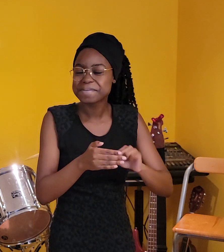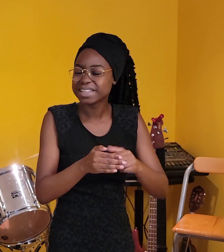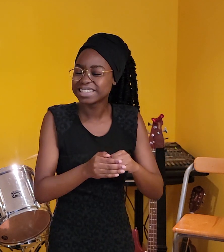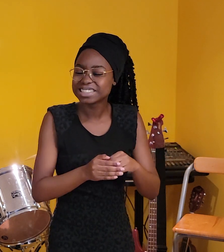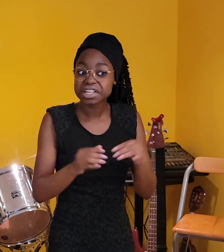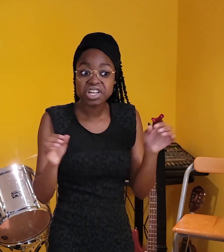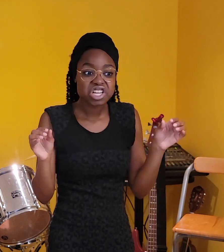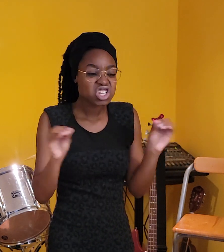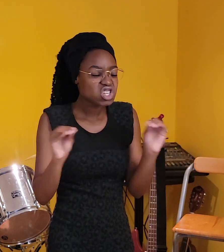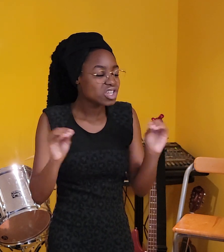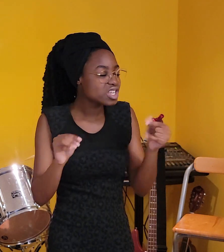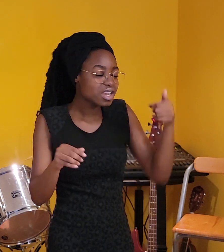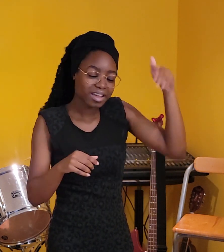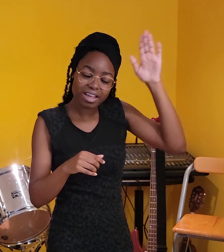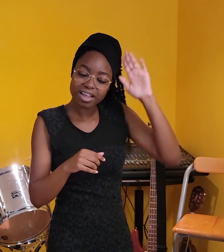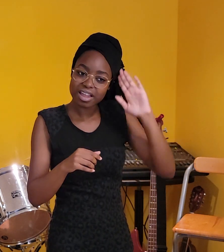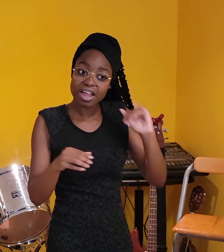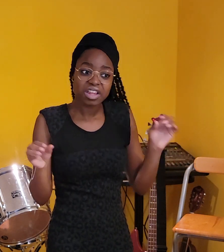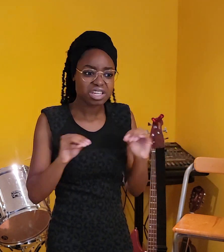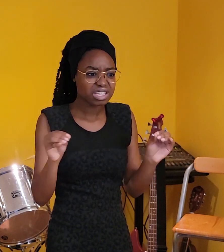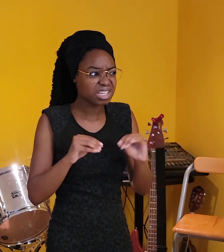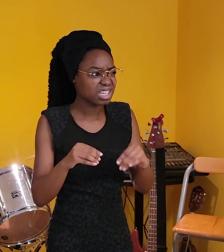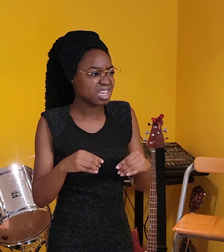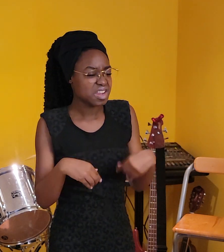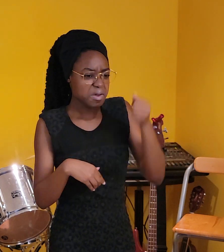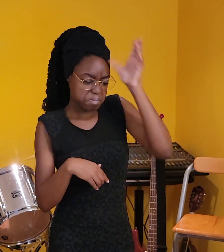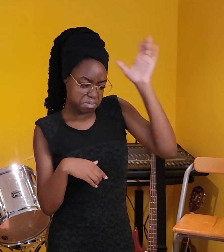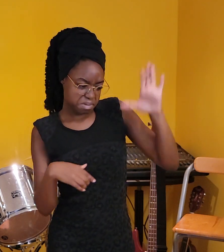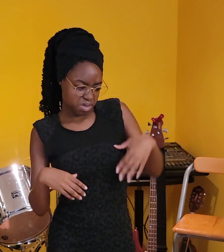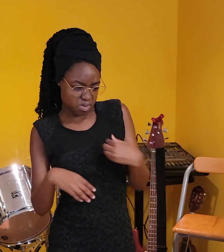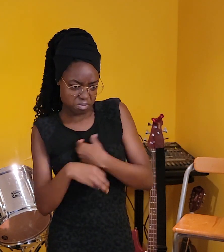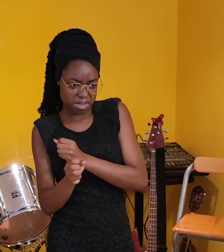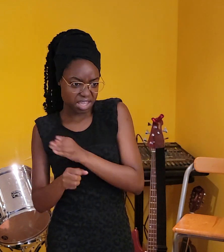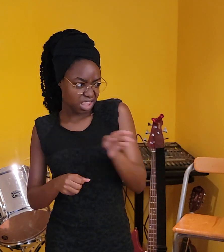anything fashioned by the hand of man or any created being